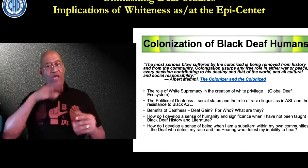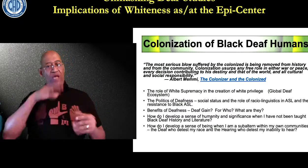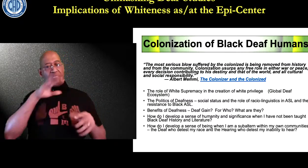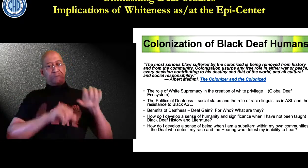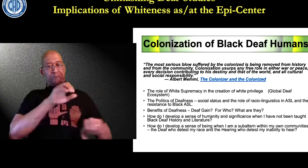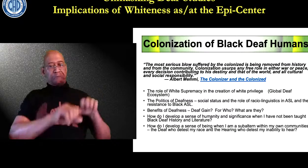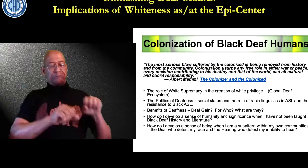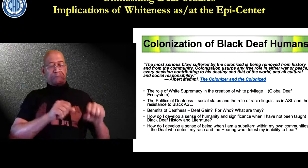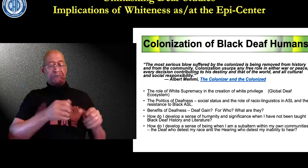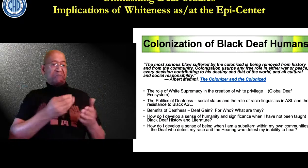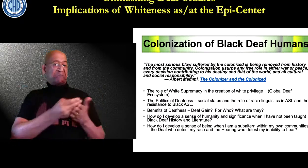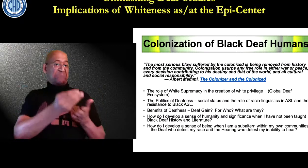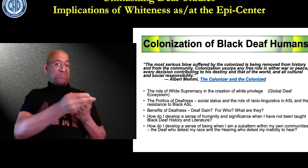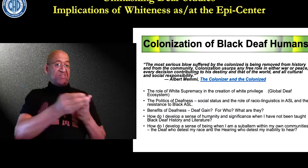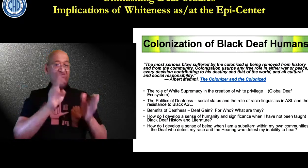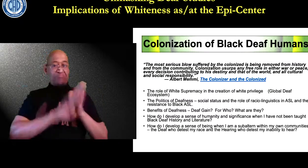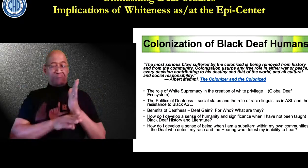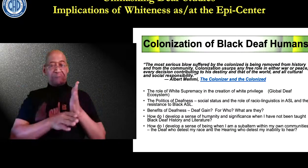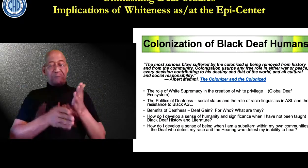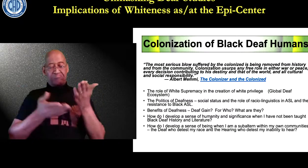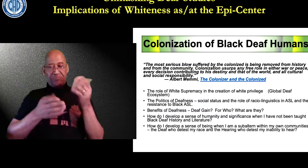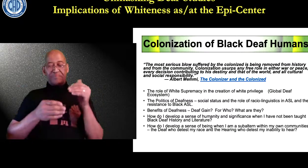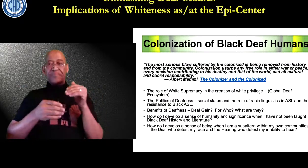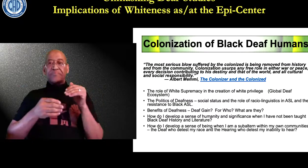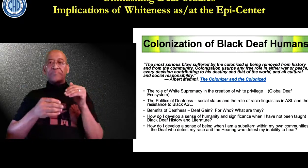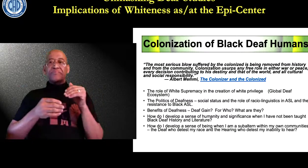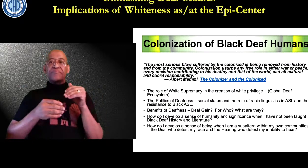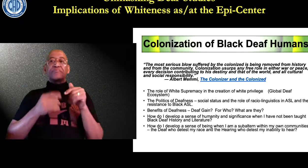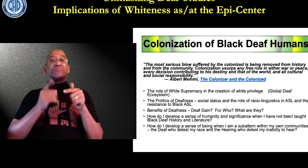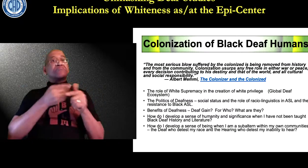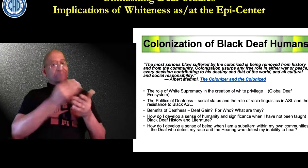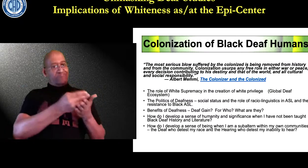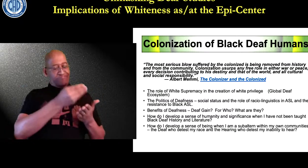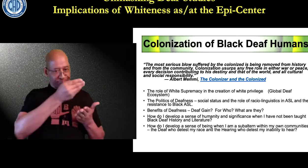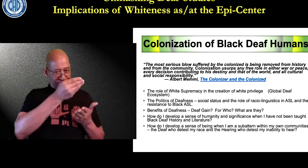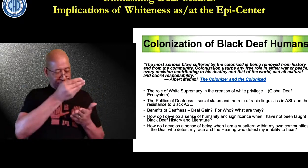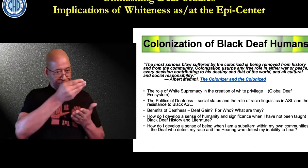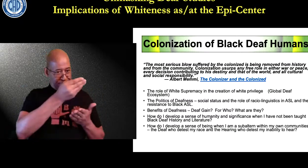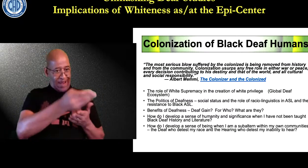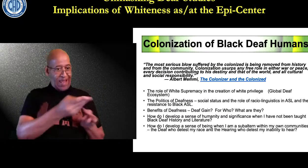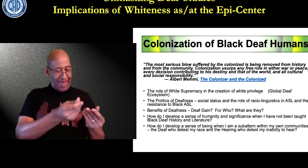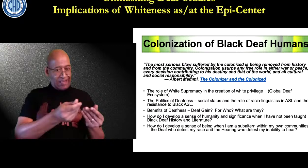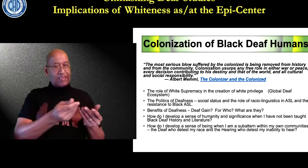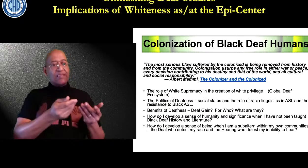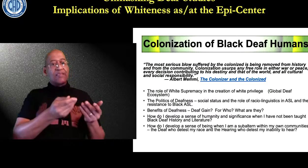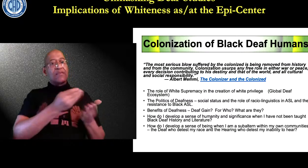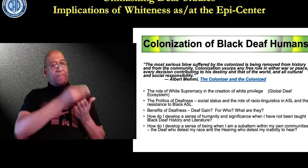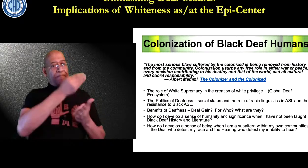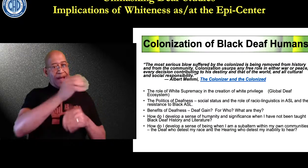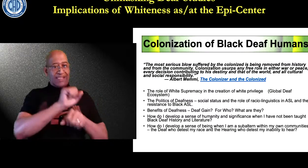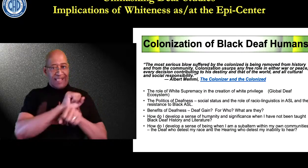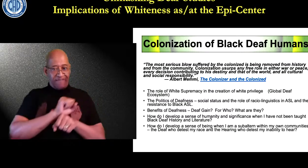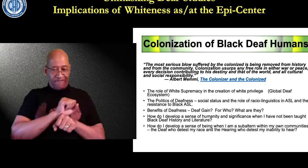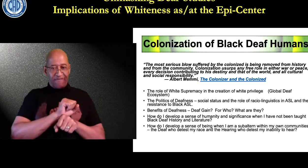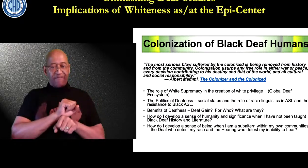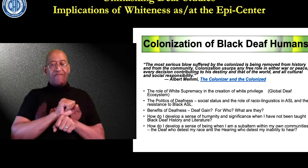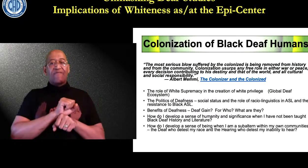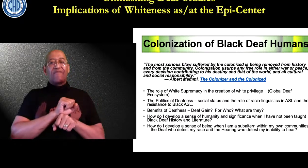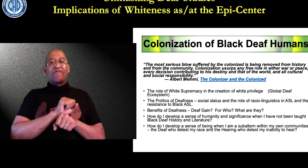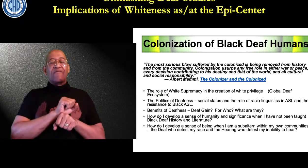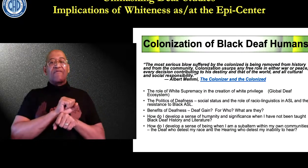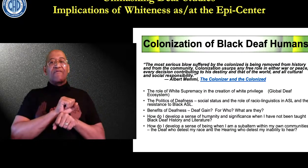of the land. So in that eastern states, the white people were buying up the land very